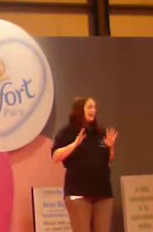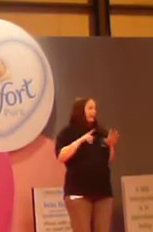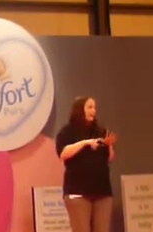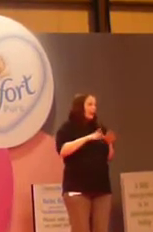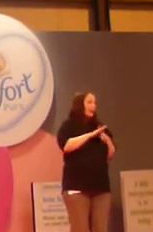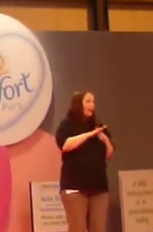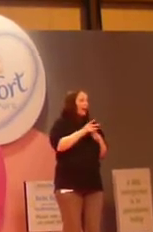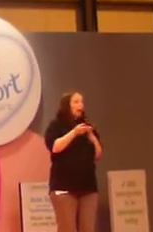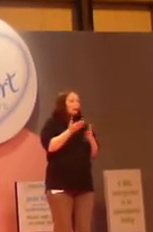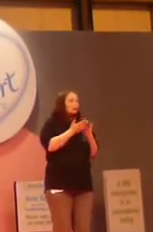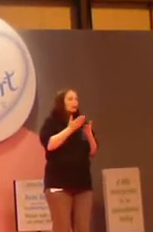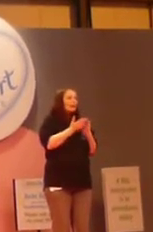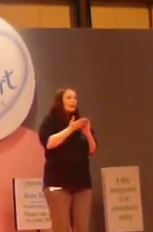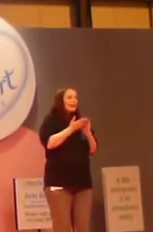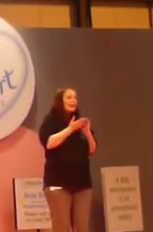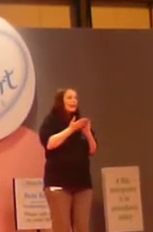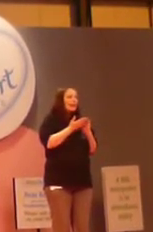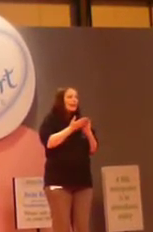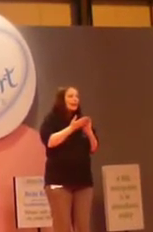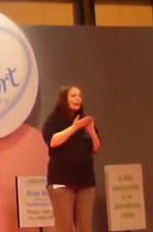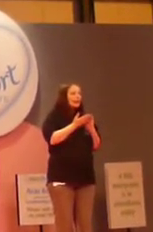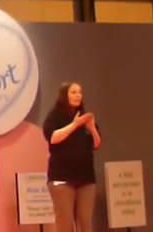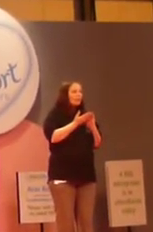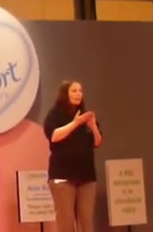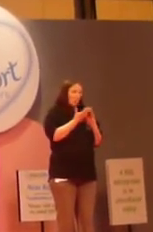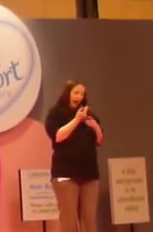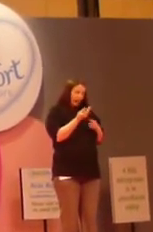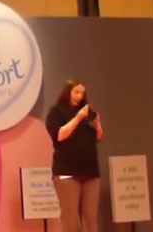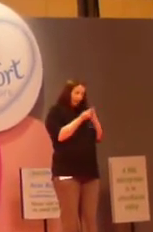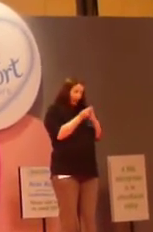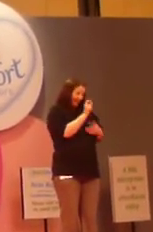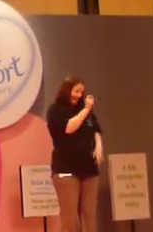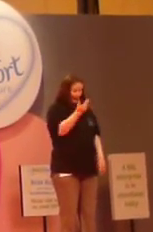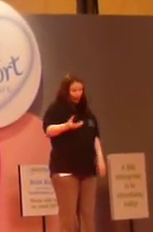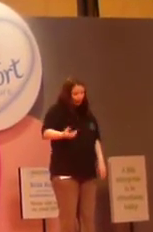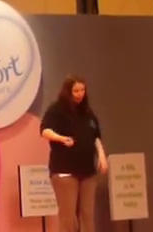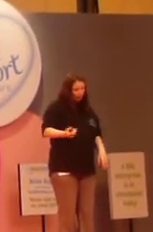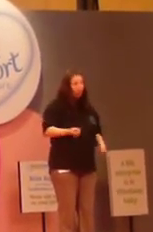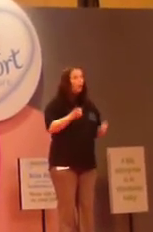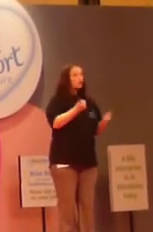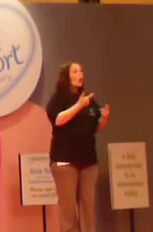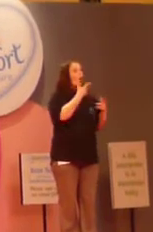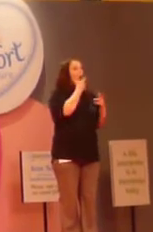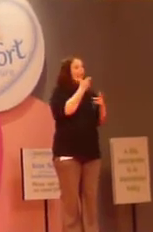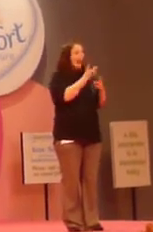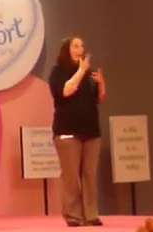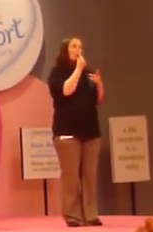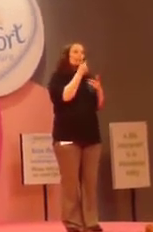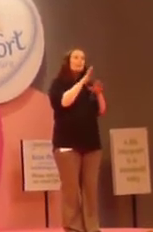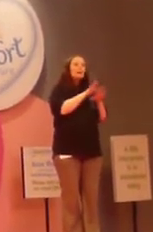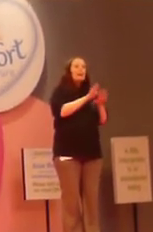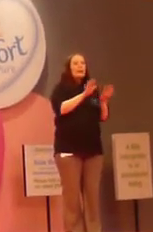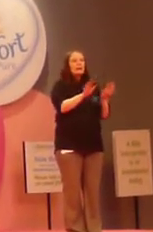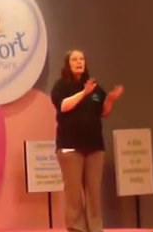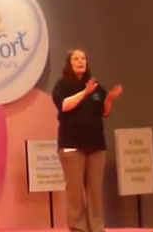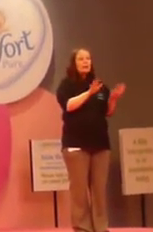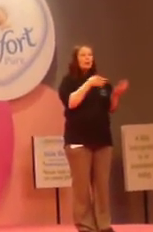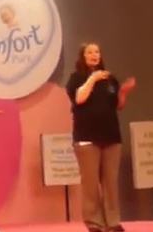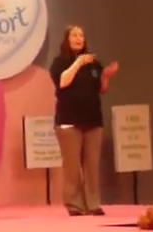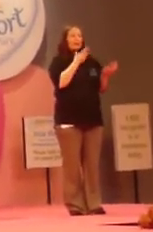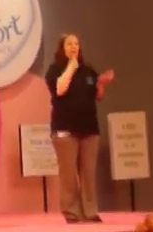So it's not like you're completely unemployed. You do have some money coming in. So you can afford maybe take a little bit of a